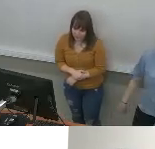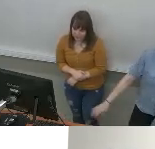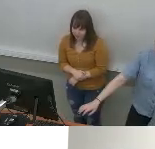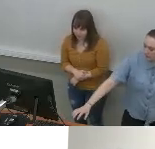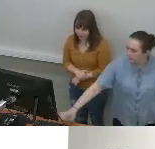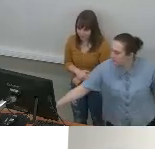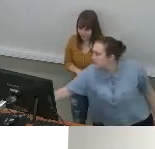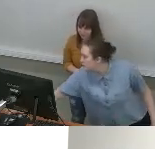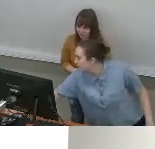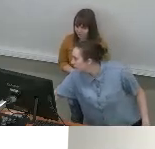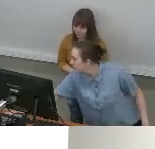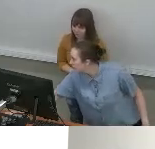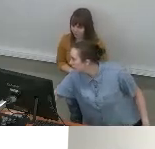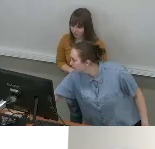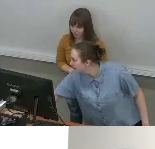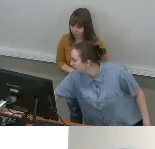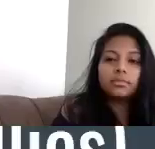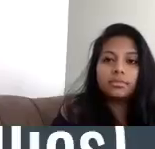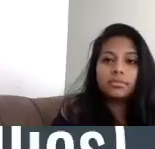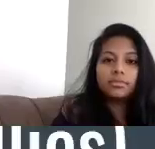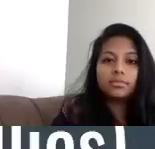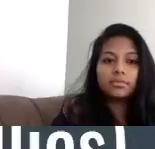in mind, okay, hold on, this is in the way now.